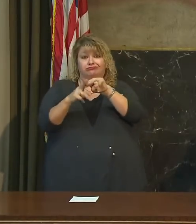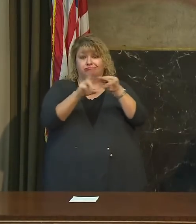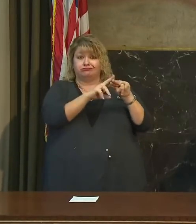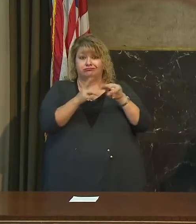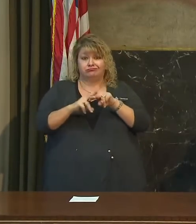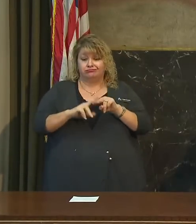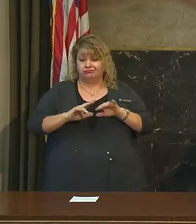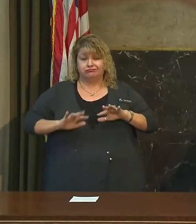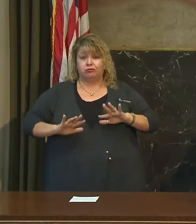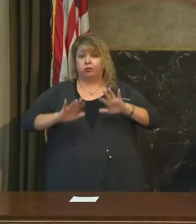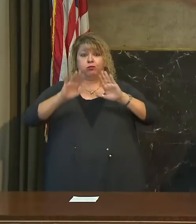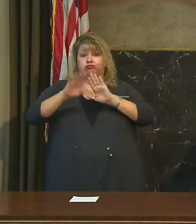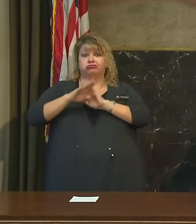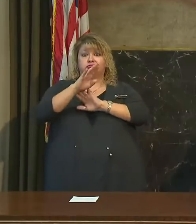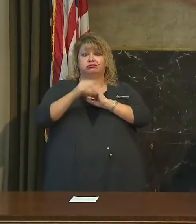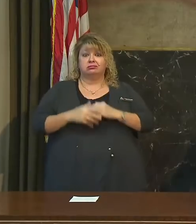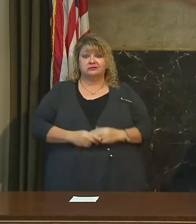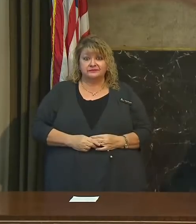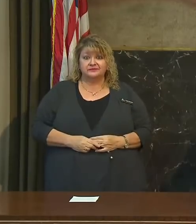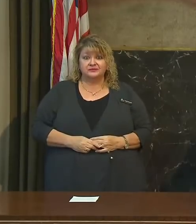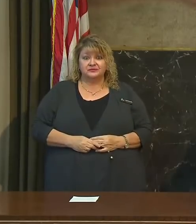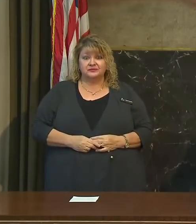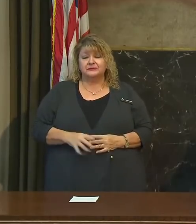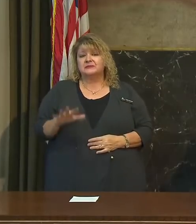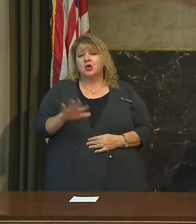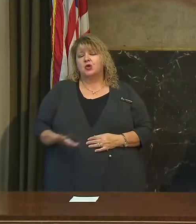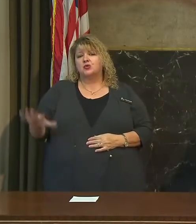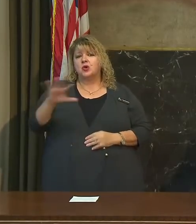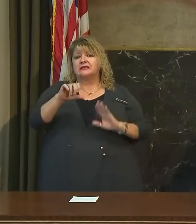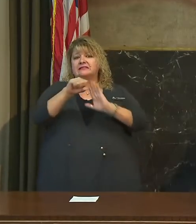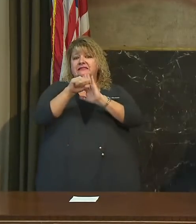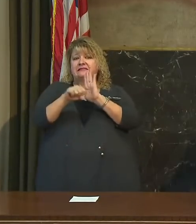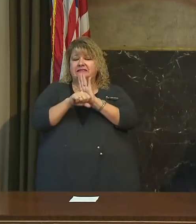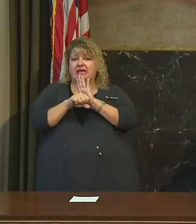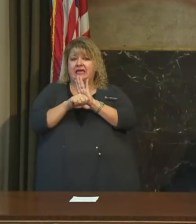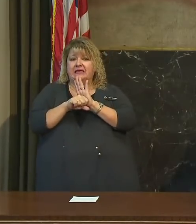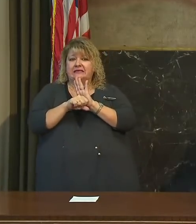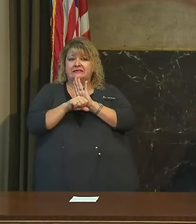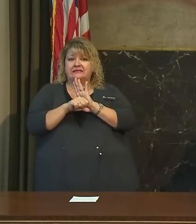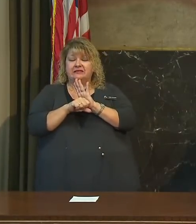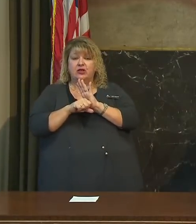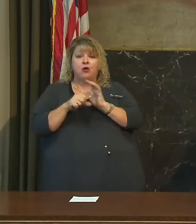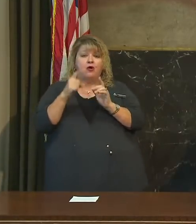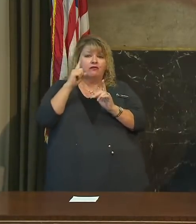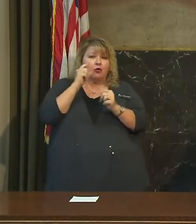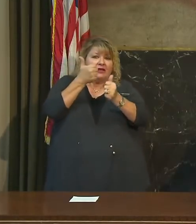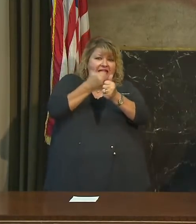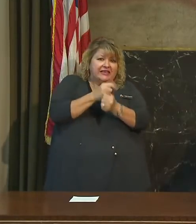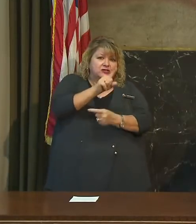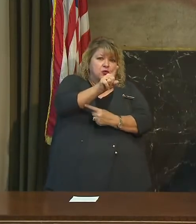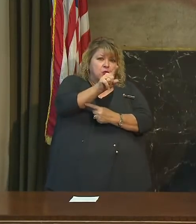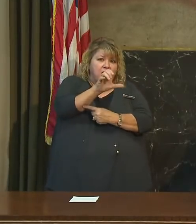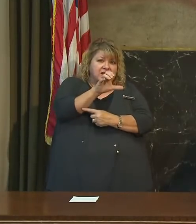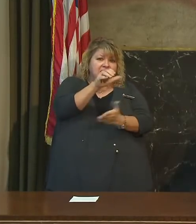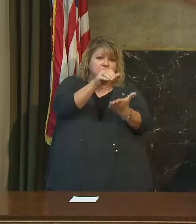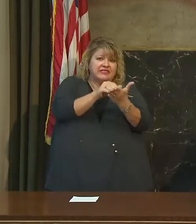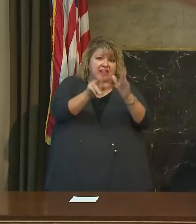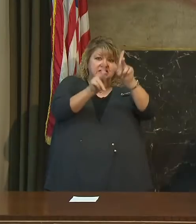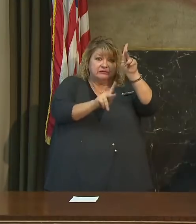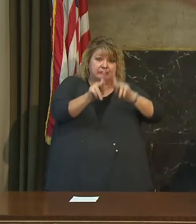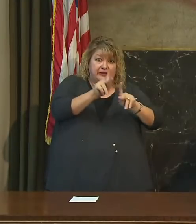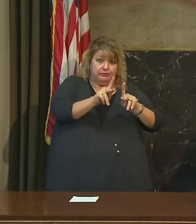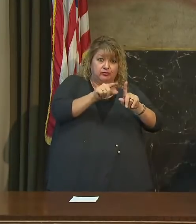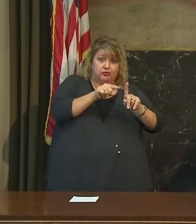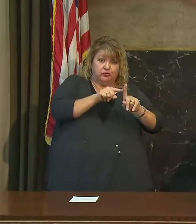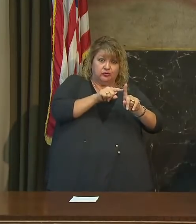But the statewide average of daily cases per 100,000 residents